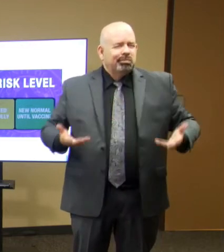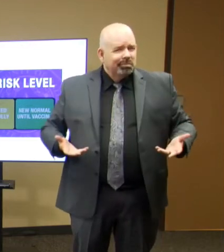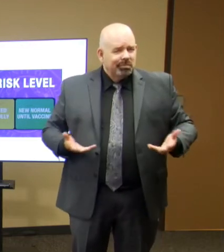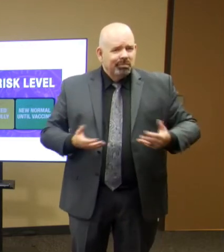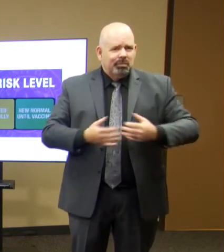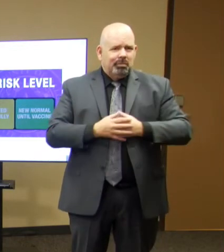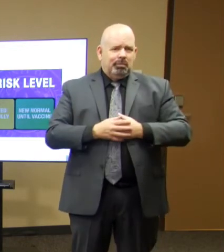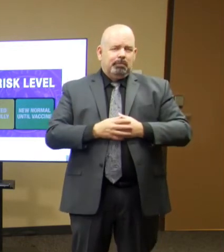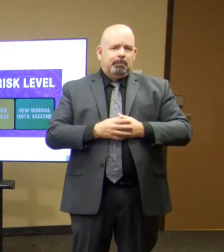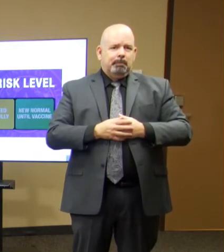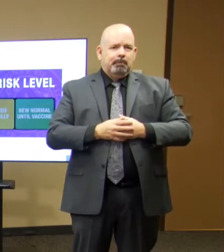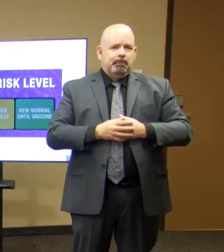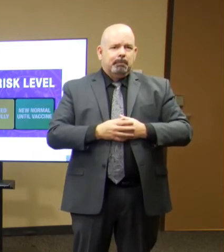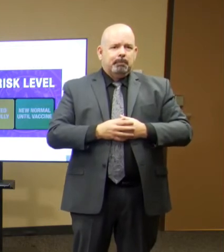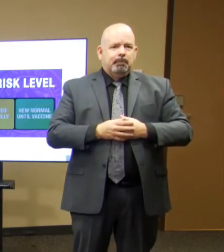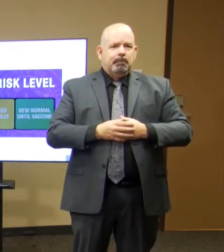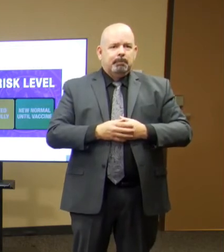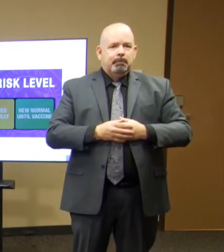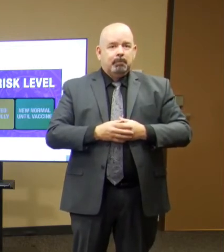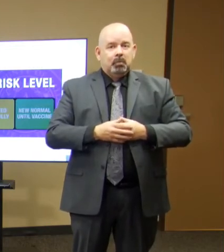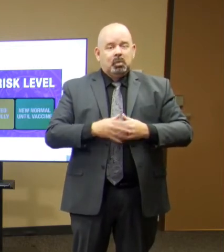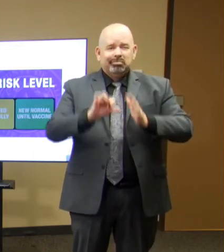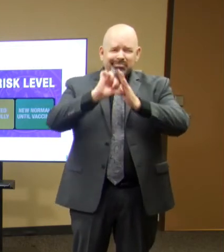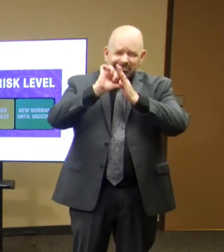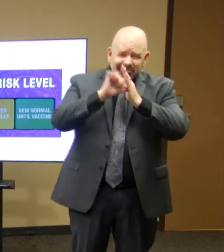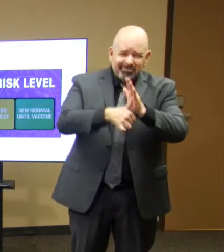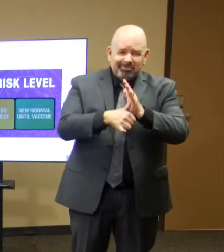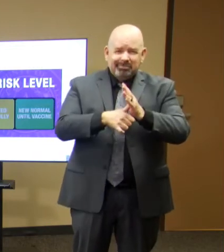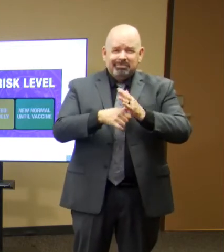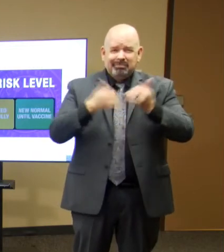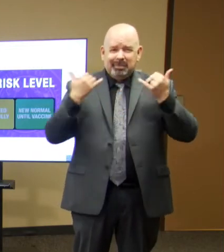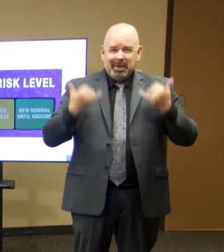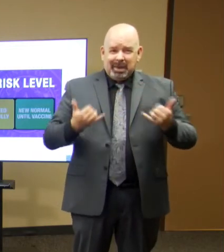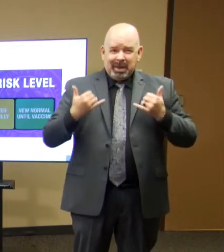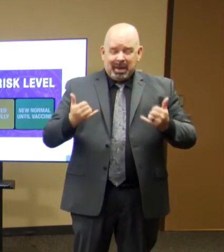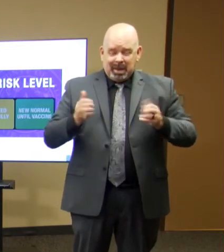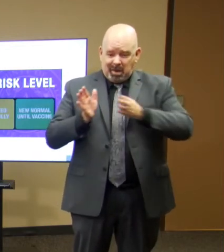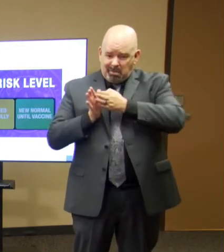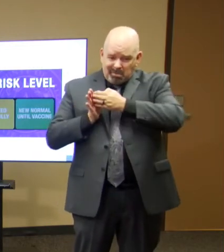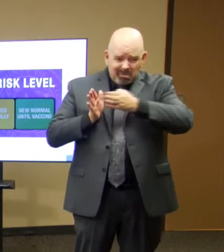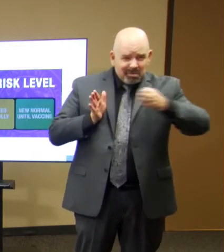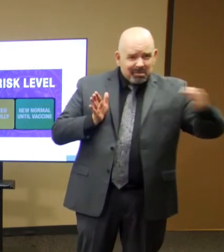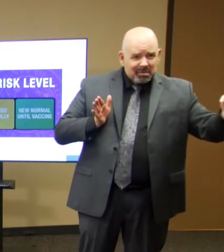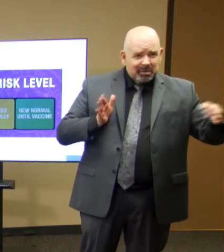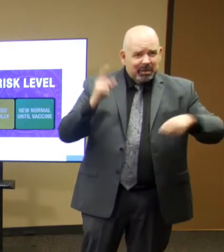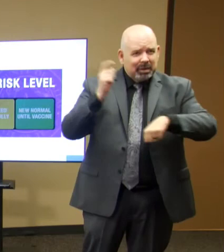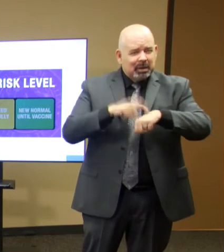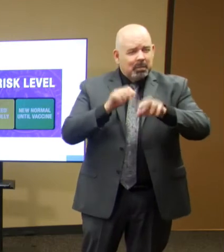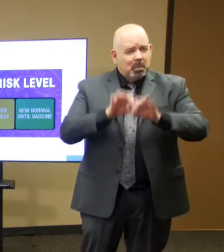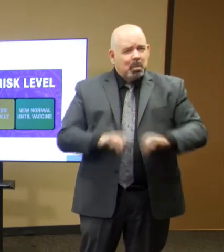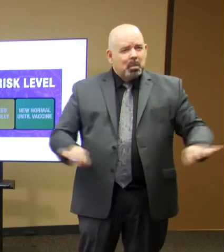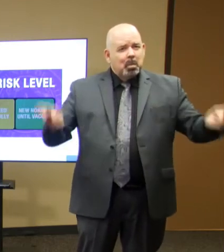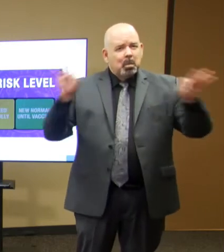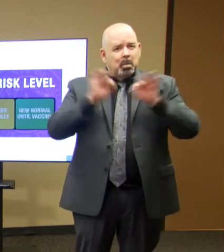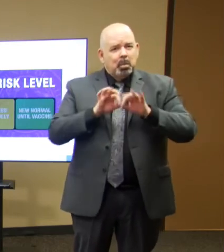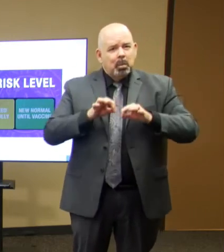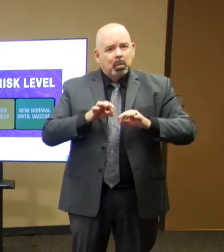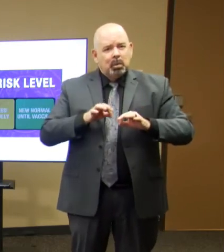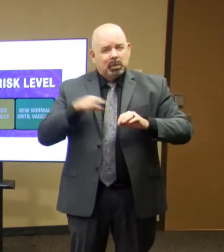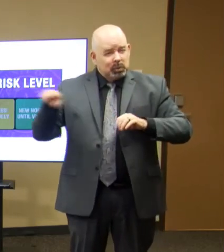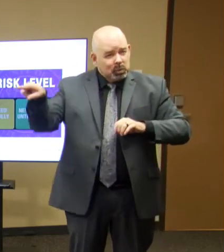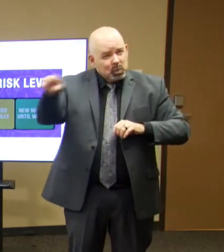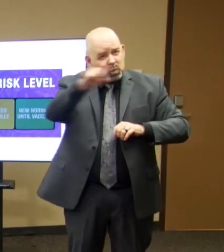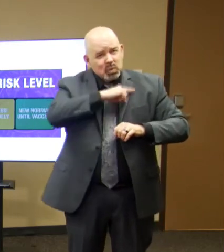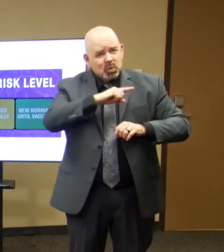point in the fight against COVID-19, we're hopeful that the citizens of Dallas will understand how serious this really is. We'll take all the